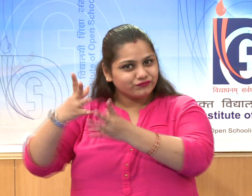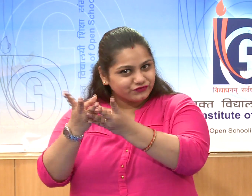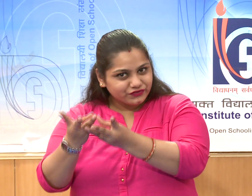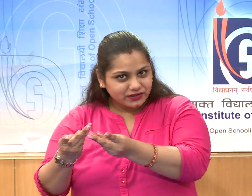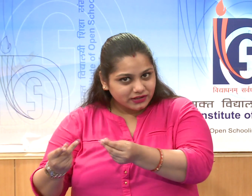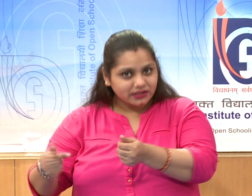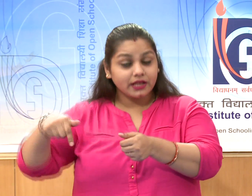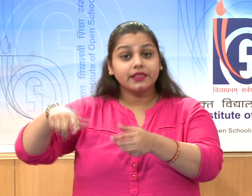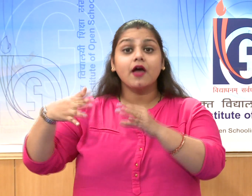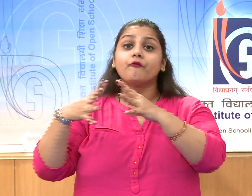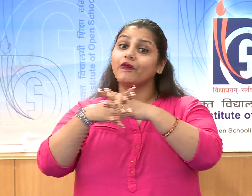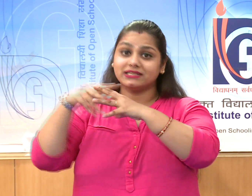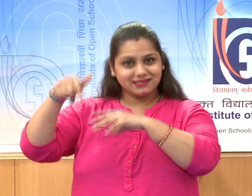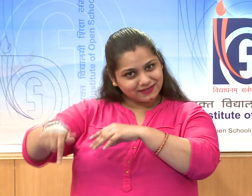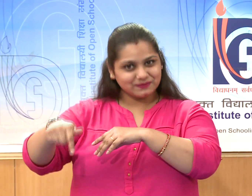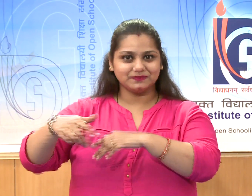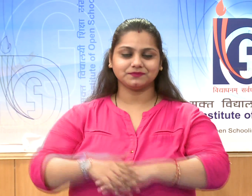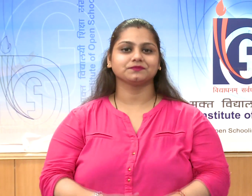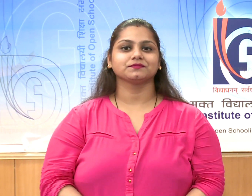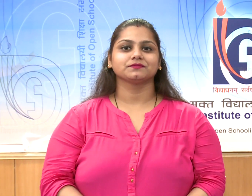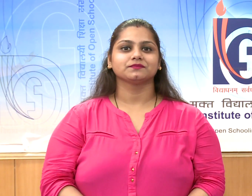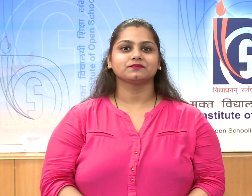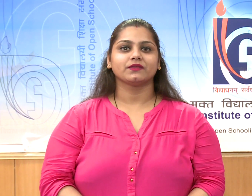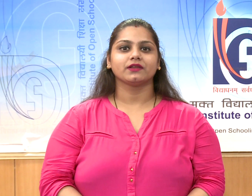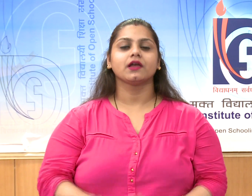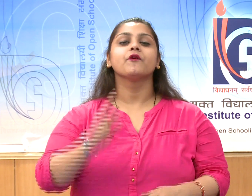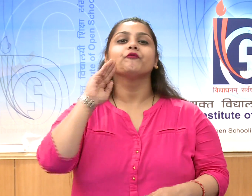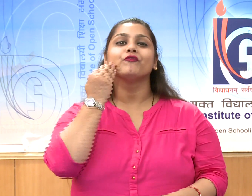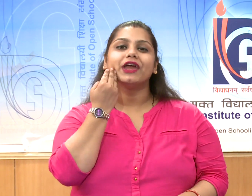in the west in 476 AD,